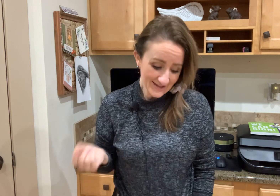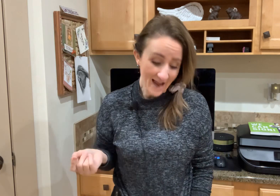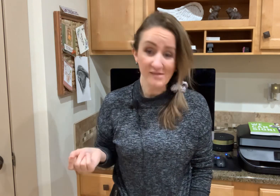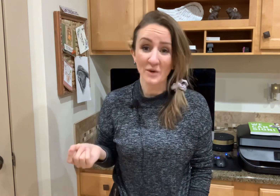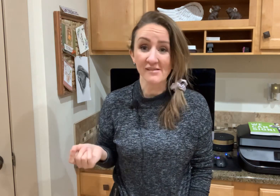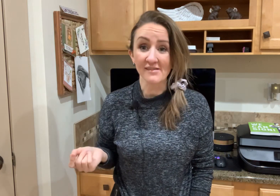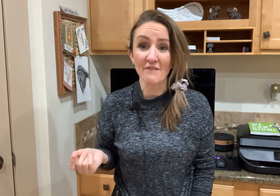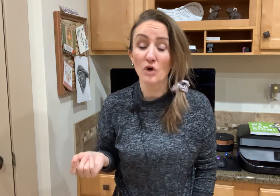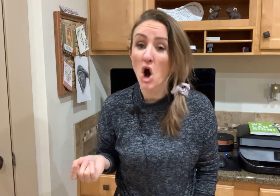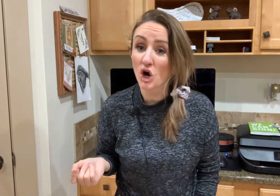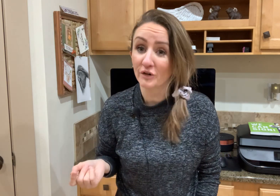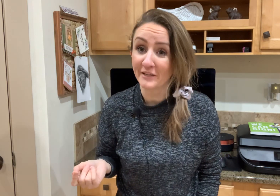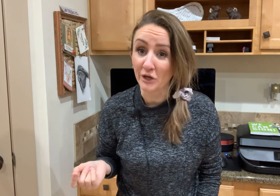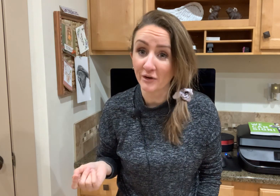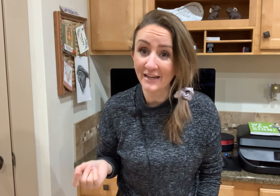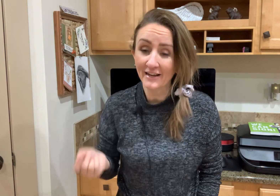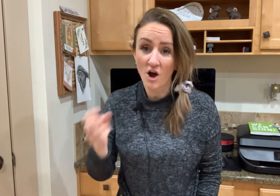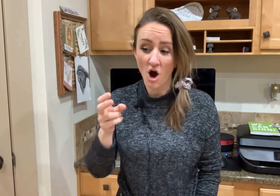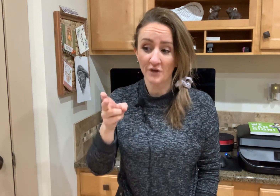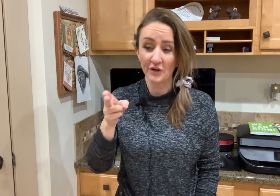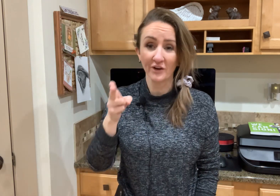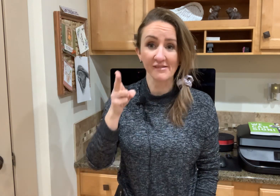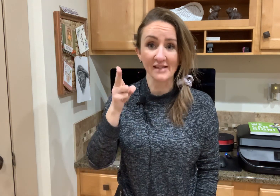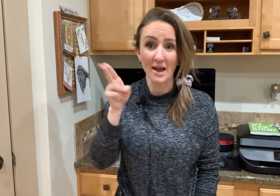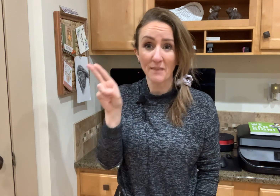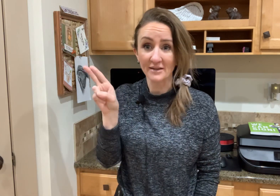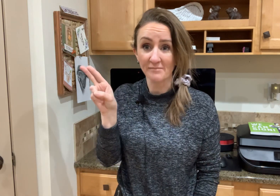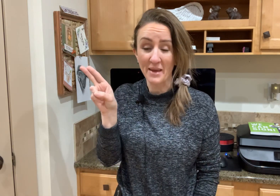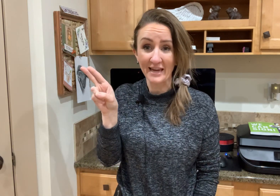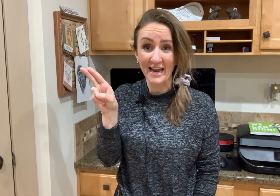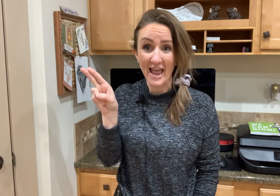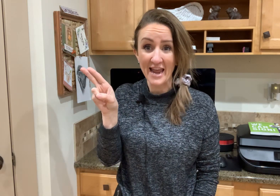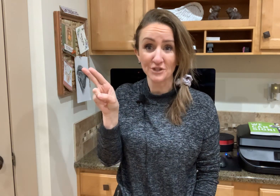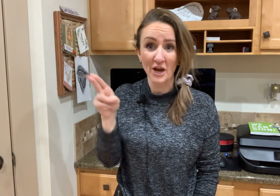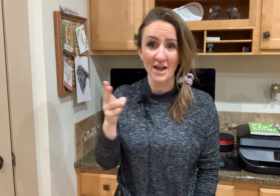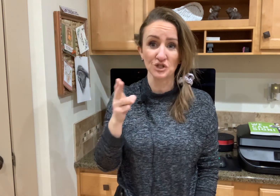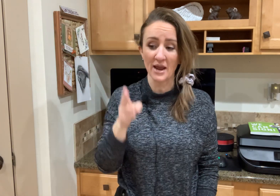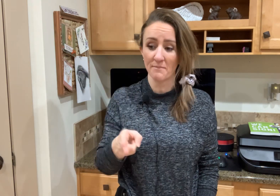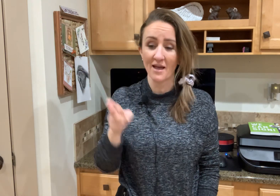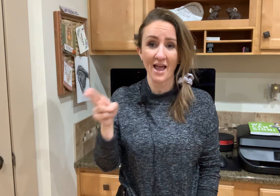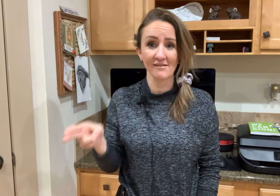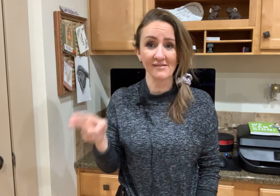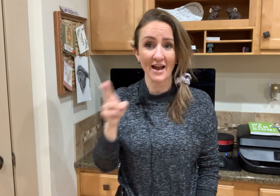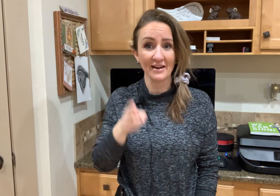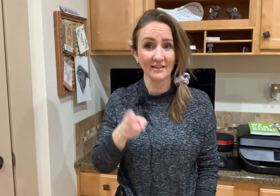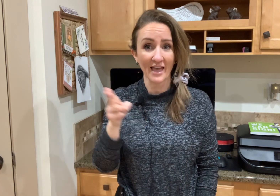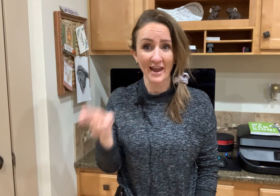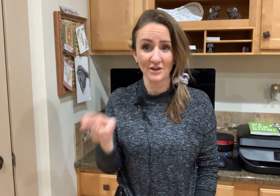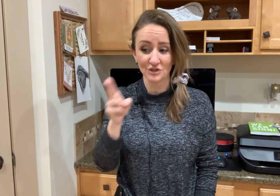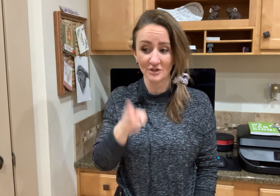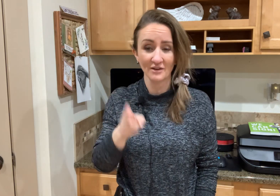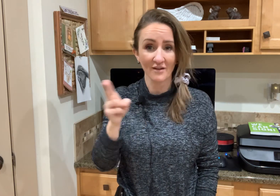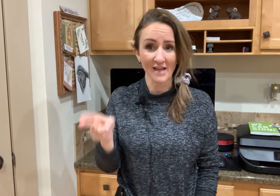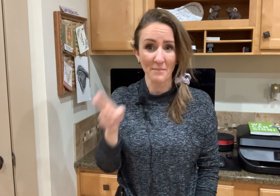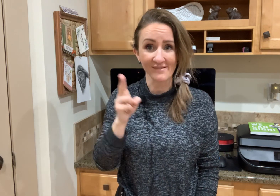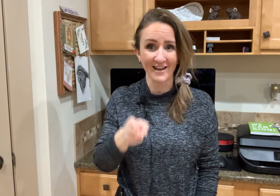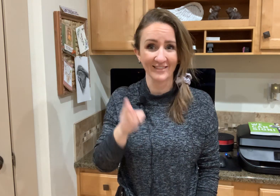Next one is a sign for hard of hearing. Hard of hearing is done by making an H hand shape and signing the H side by side like